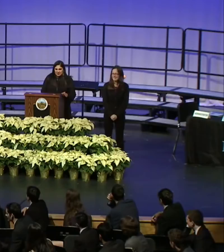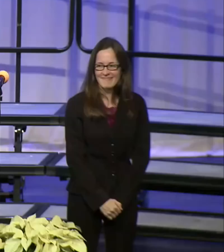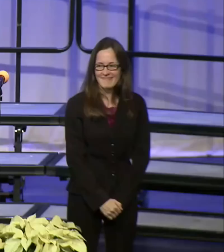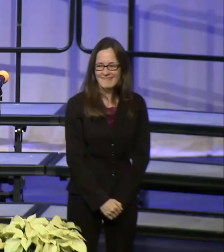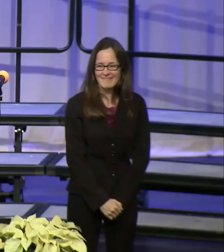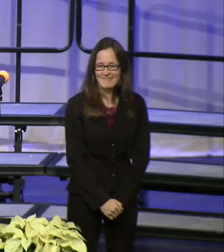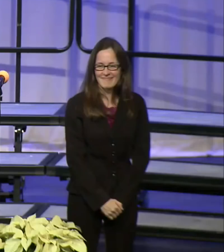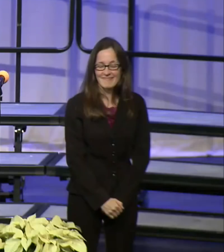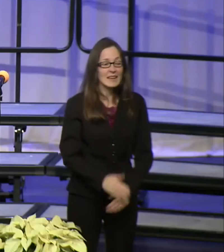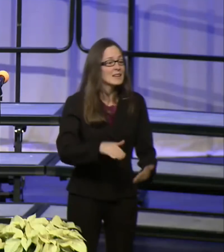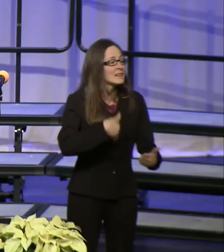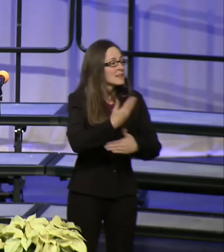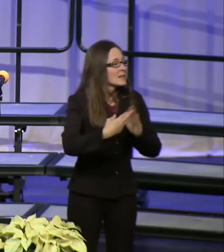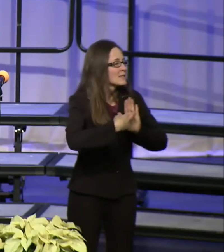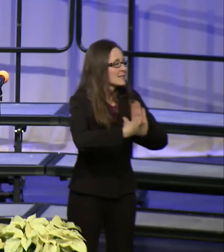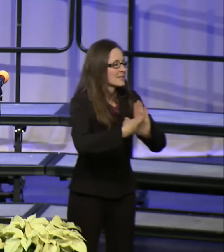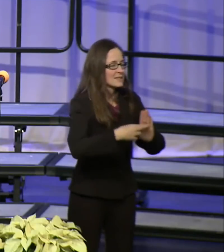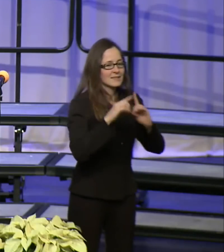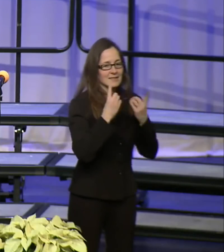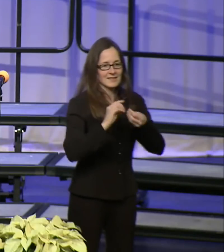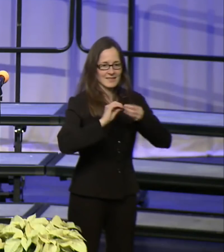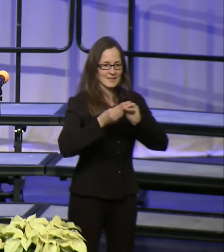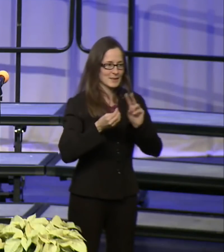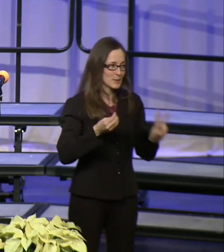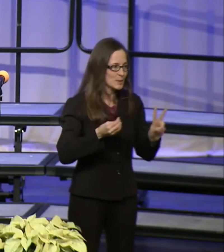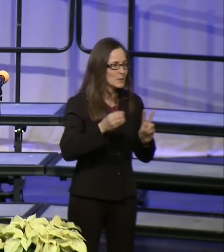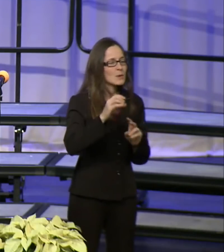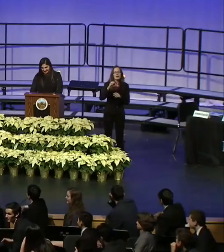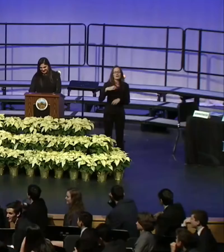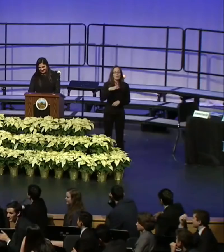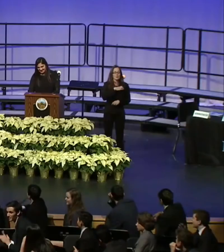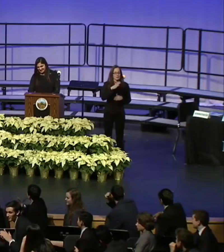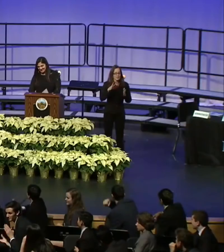Next, representing District 2, Councilman Opel Jones.